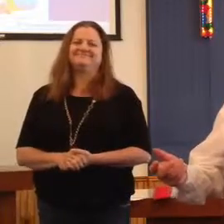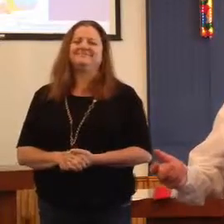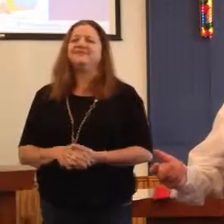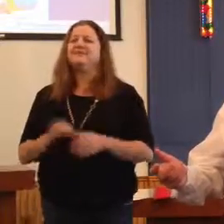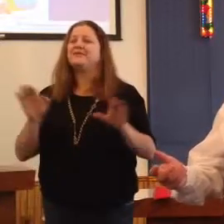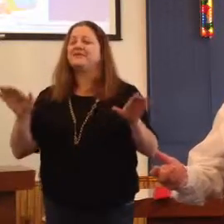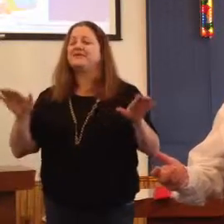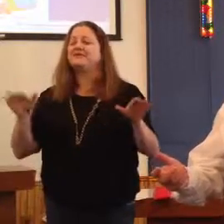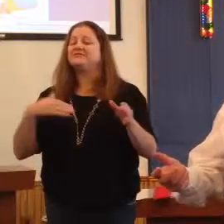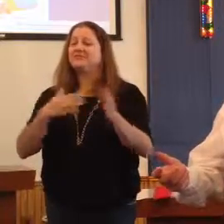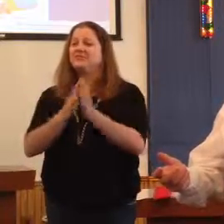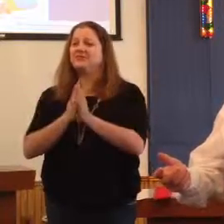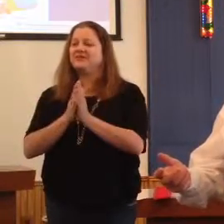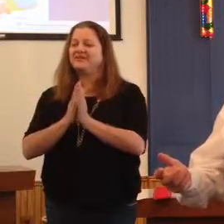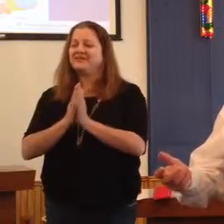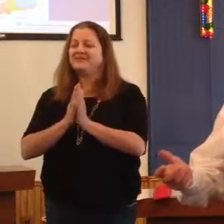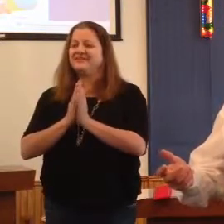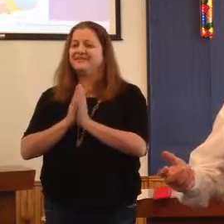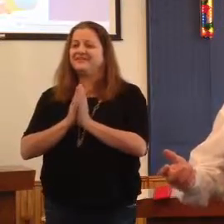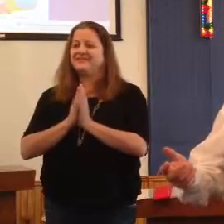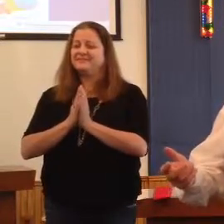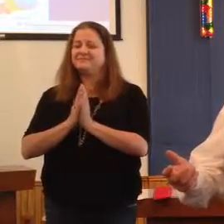My friends, will you pray with me?